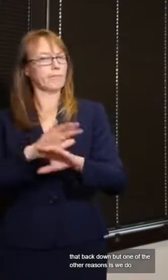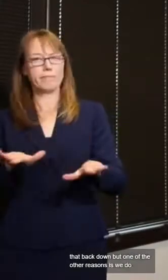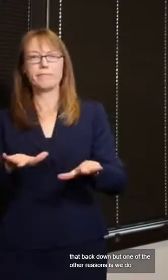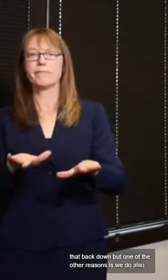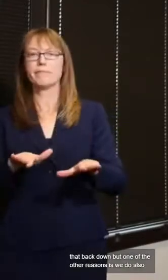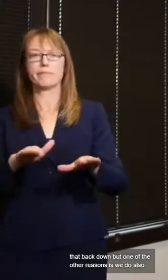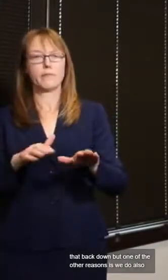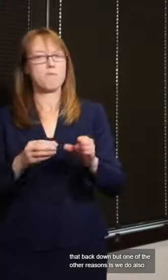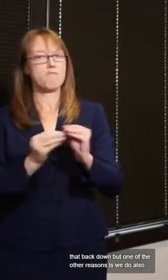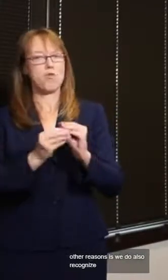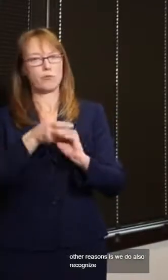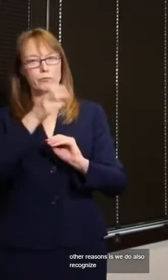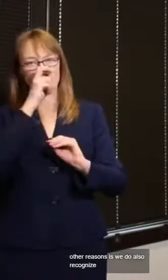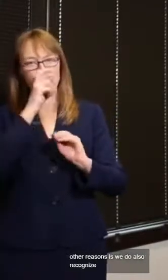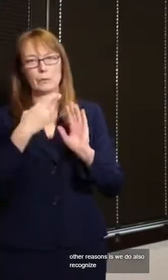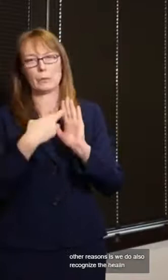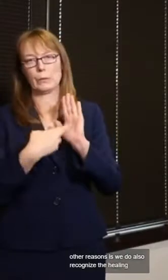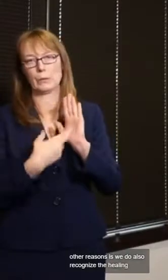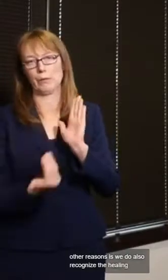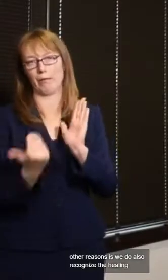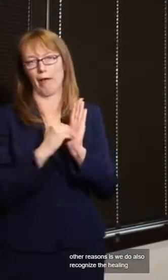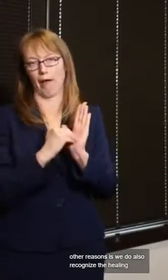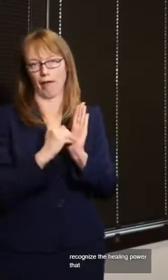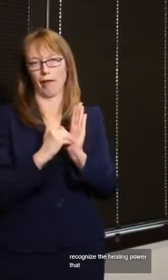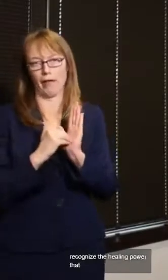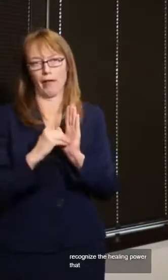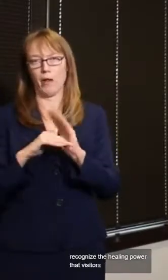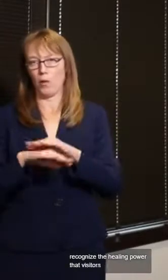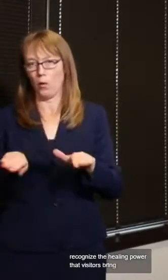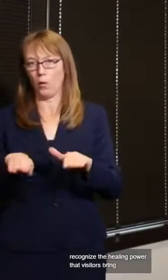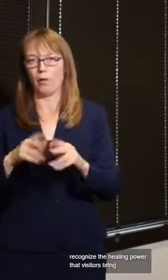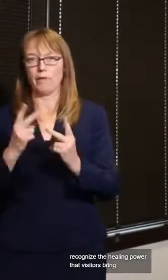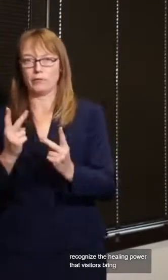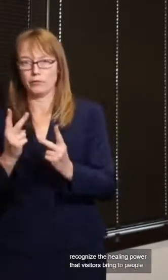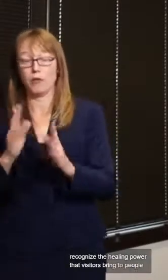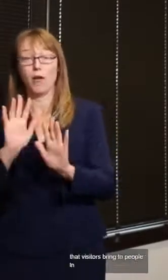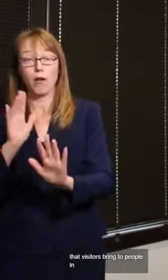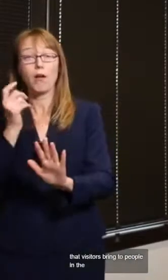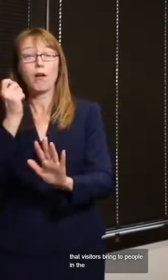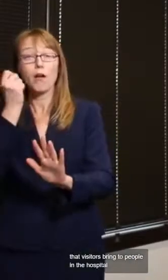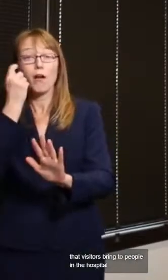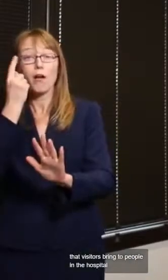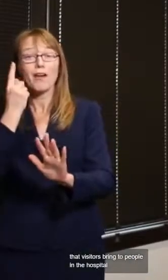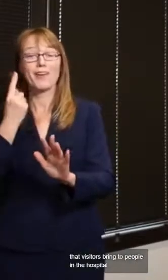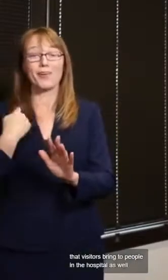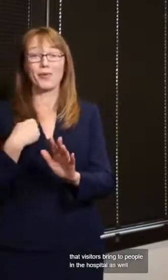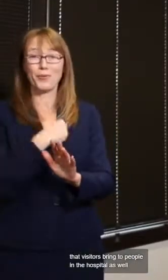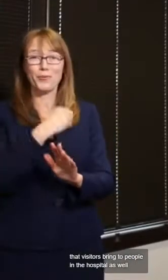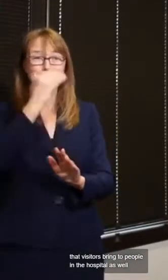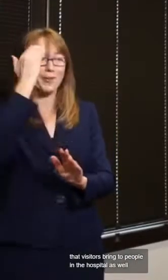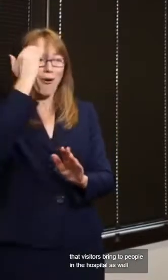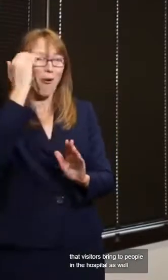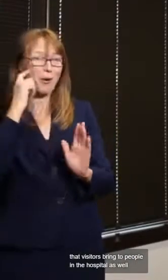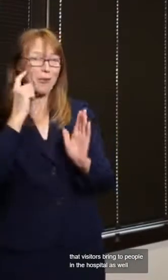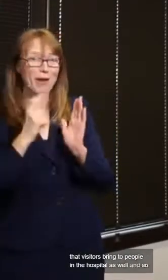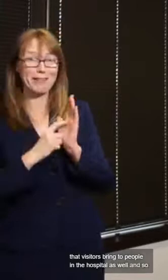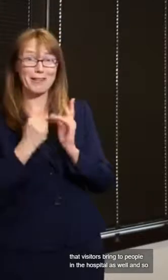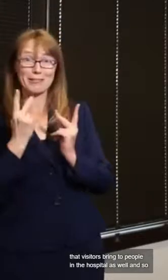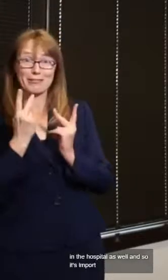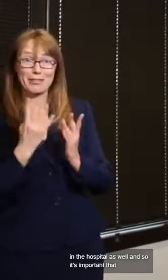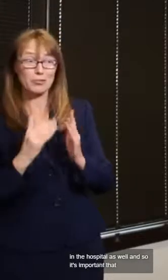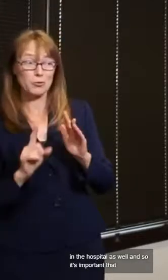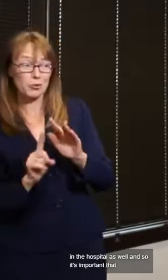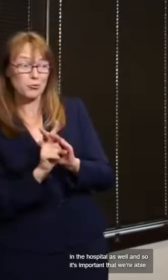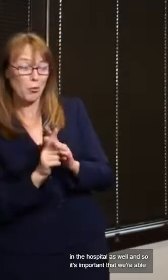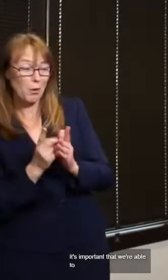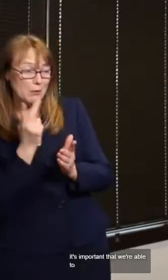also recognize the healing power that visitors bring to people in the hospital as well. And so it's important that